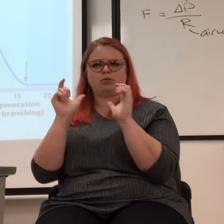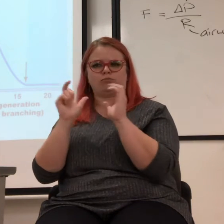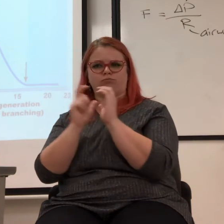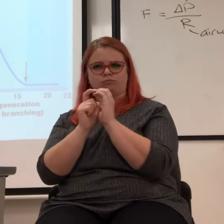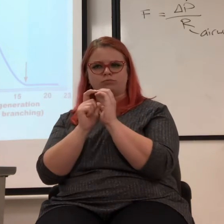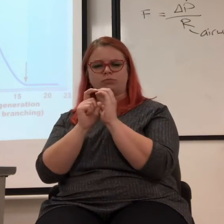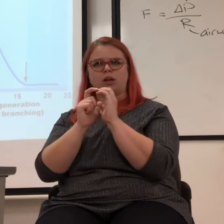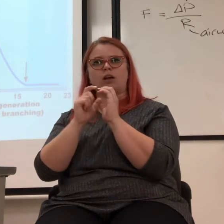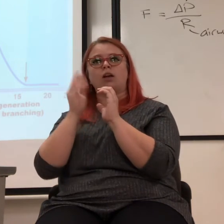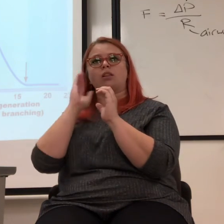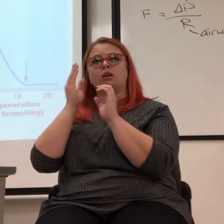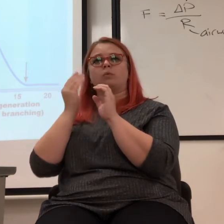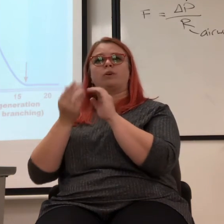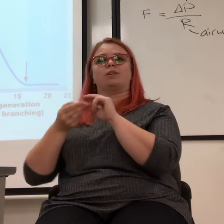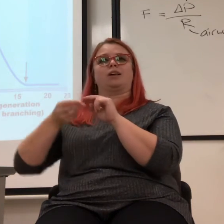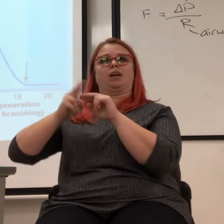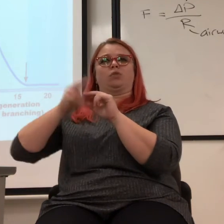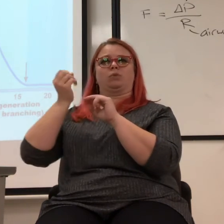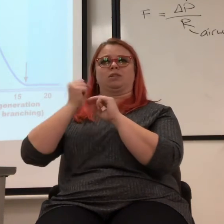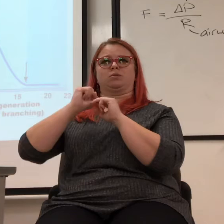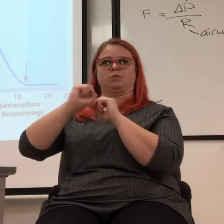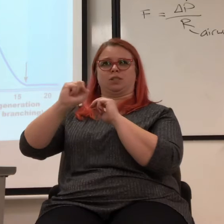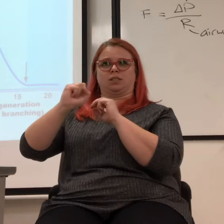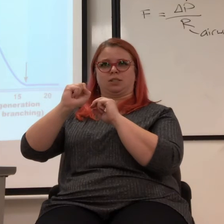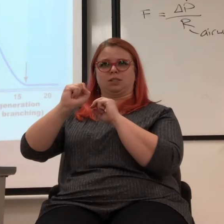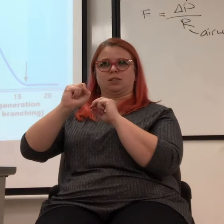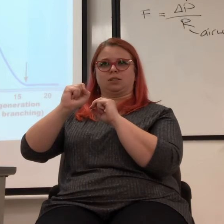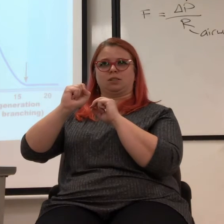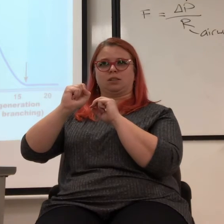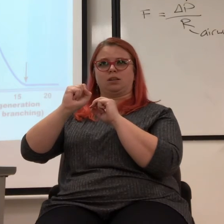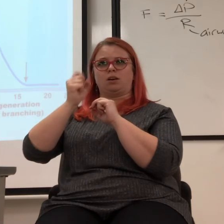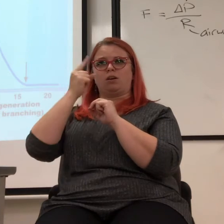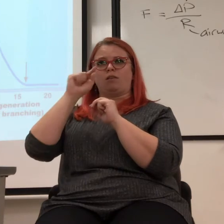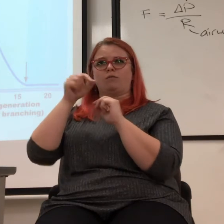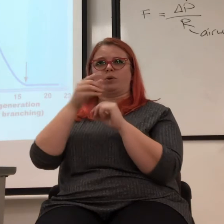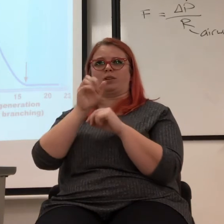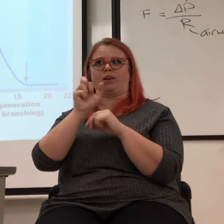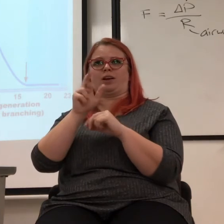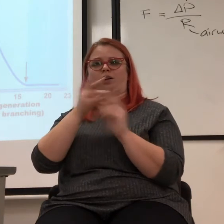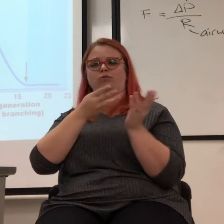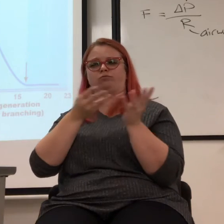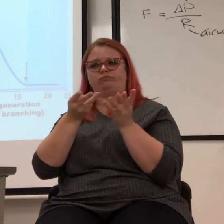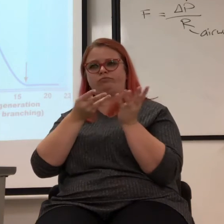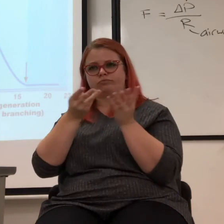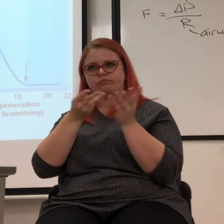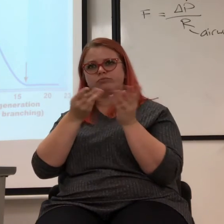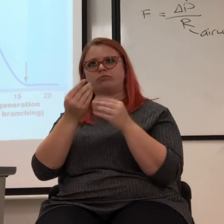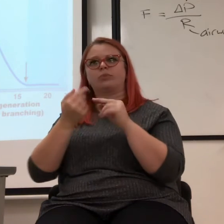that increases the resistance for air to flow through it. Okay?